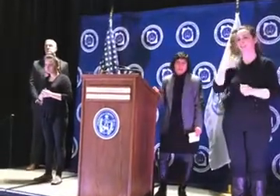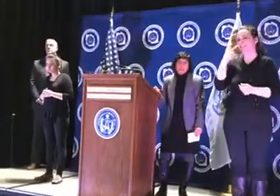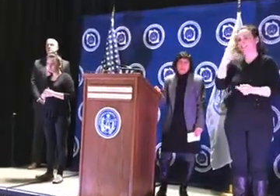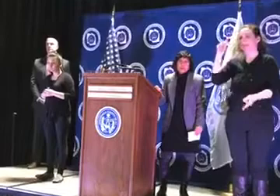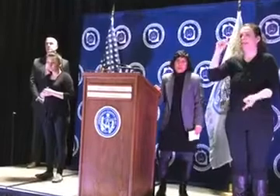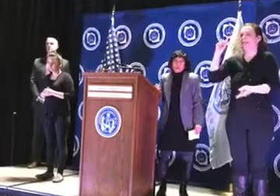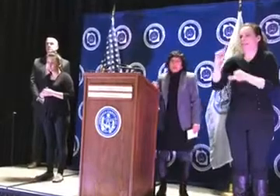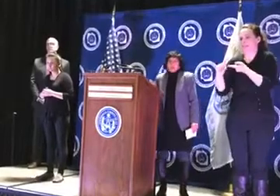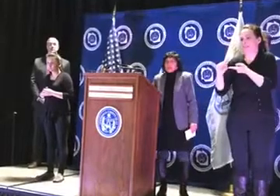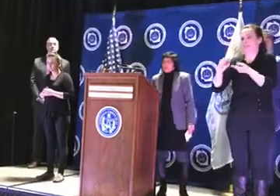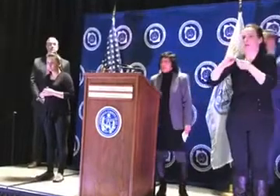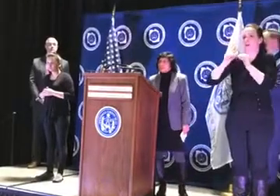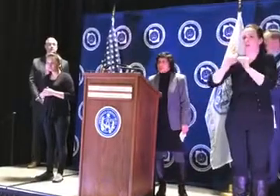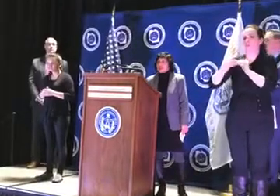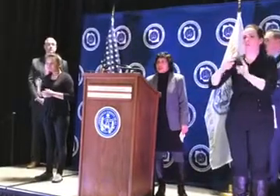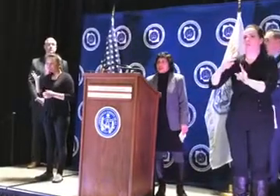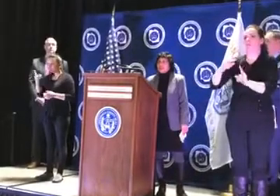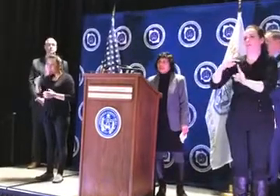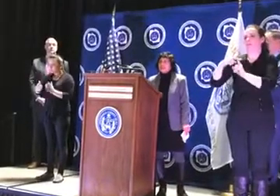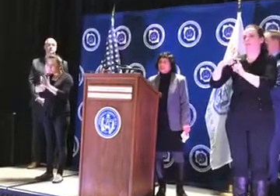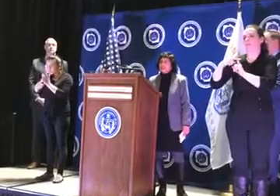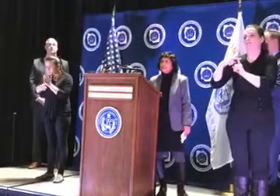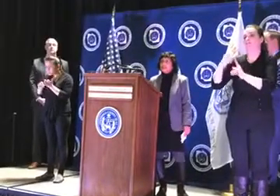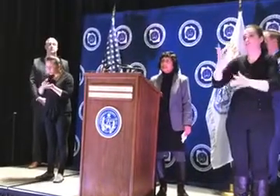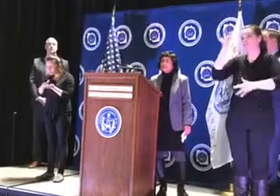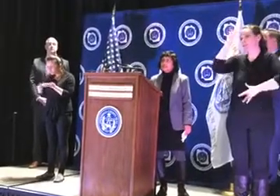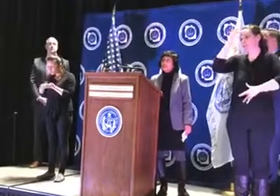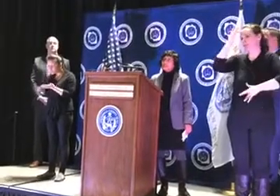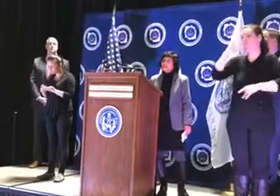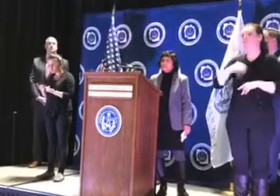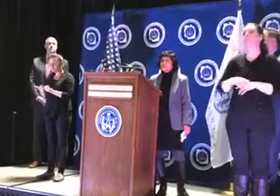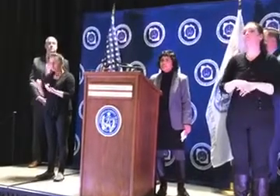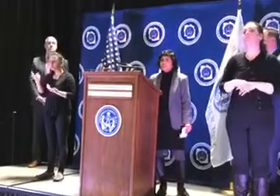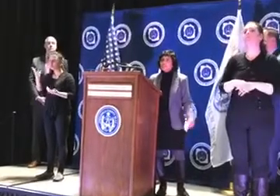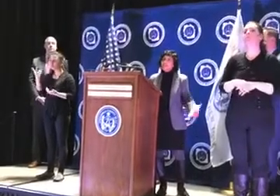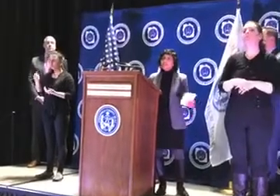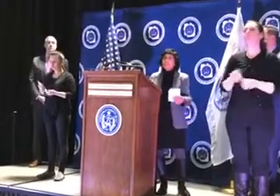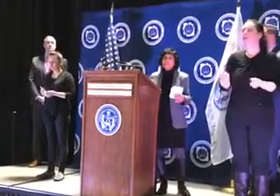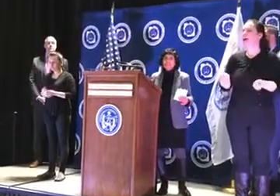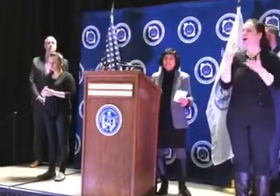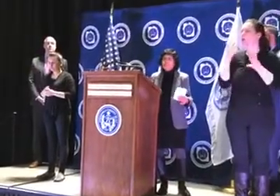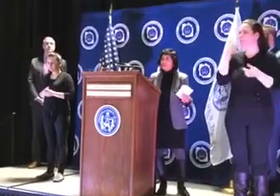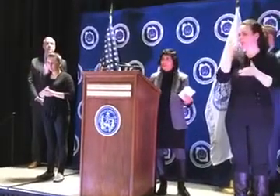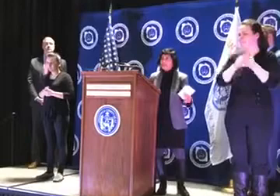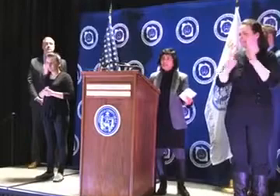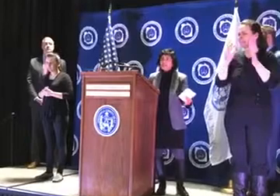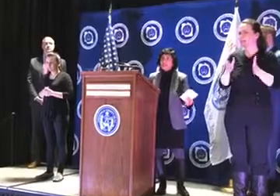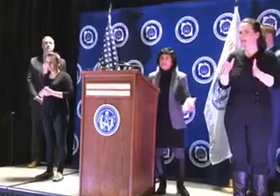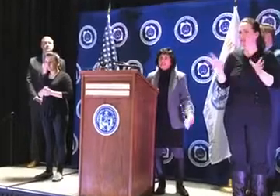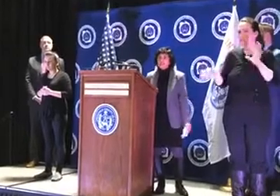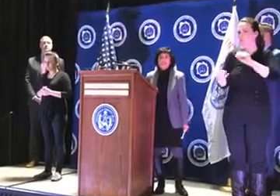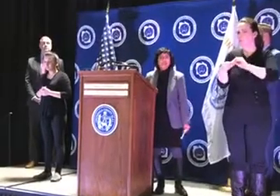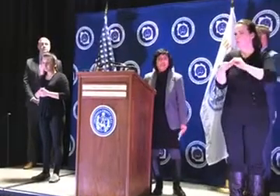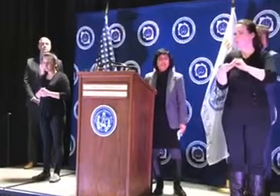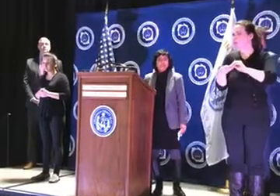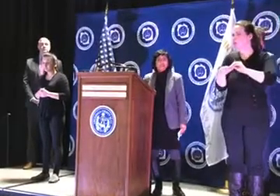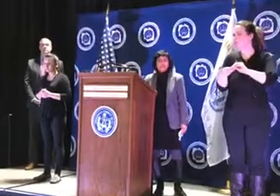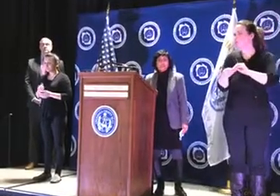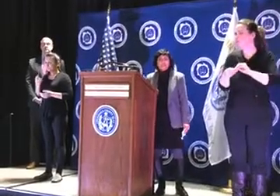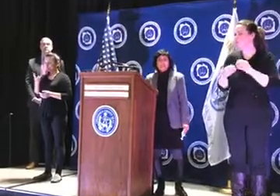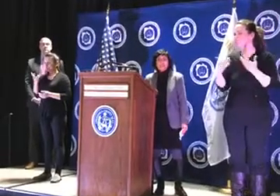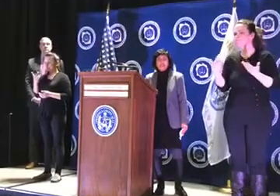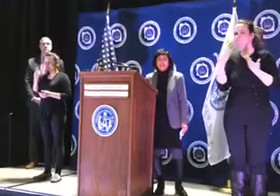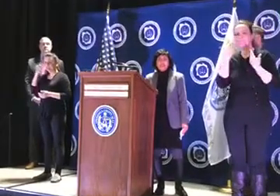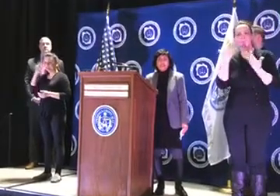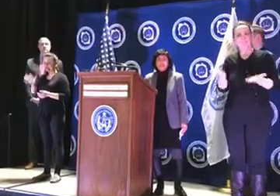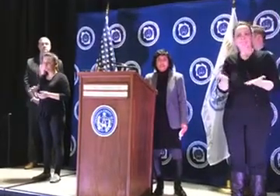investigators do you have now? So I just have to, because we keep on increasing, I don't have exact count right now. We